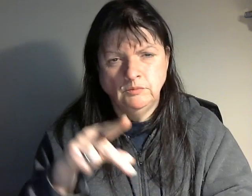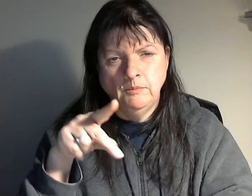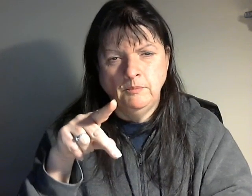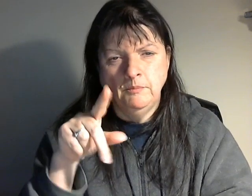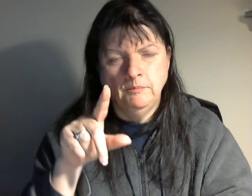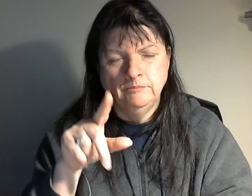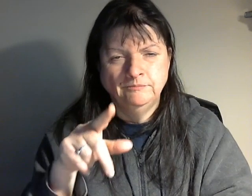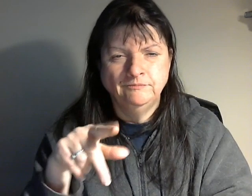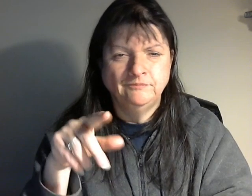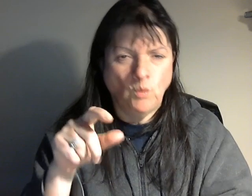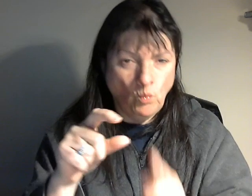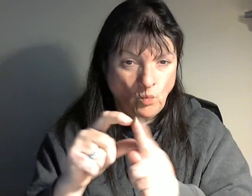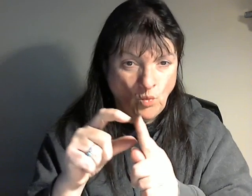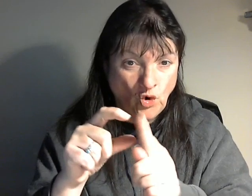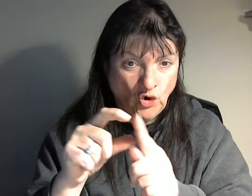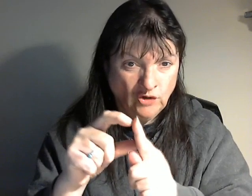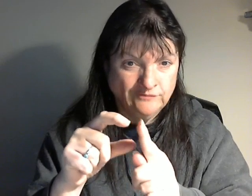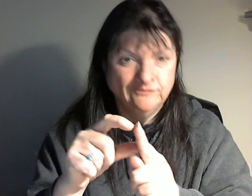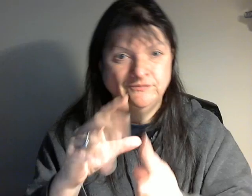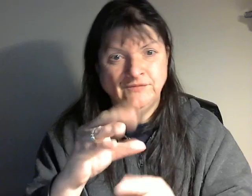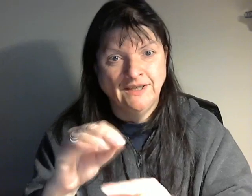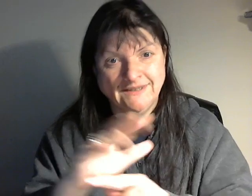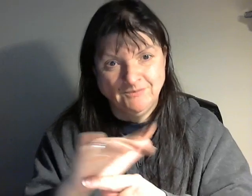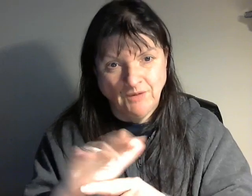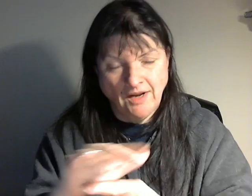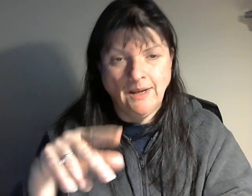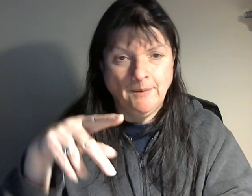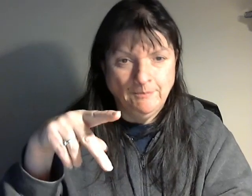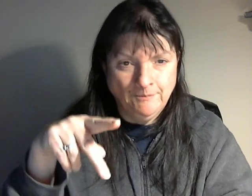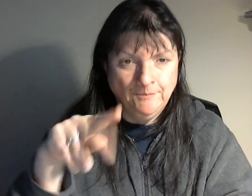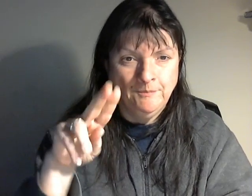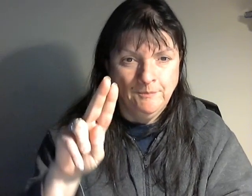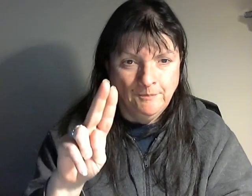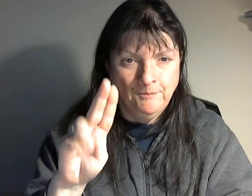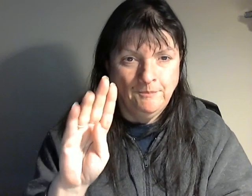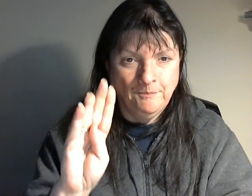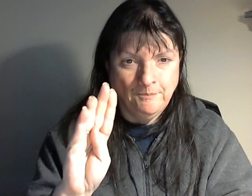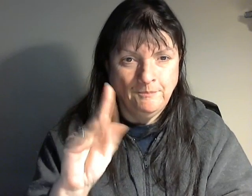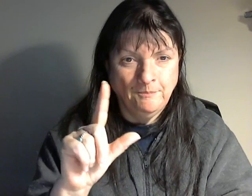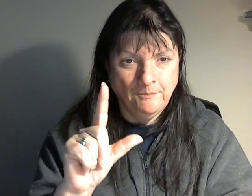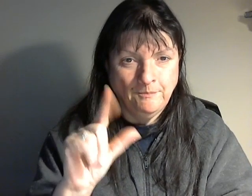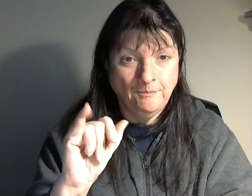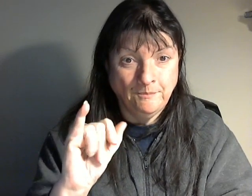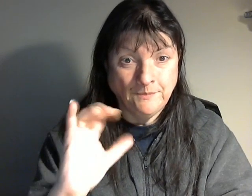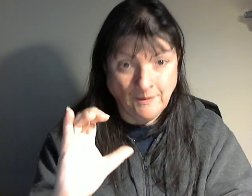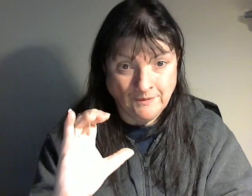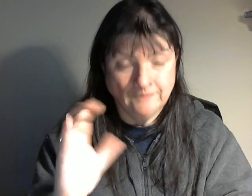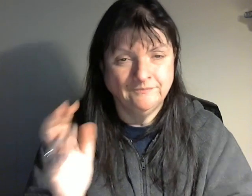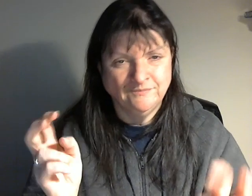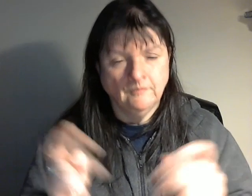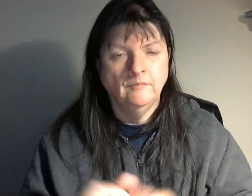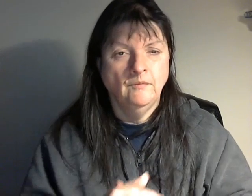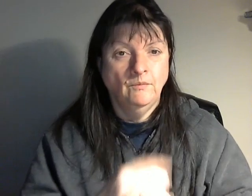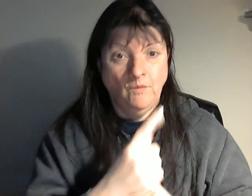told Sometimes you satisfy your input level Sometimes it's just exceptions,